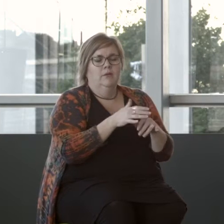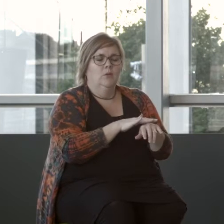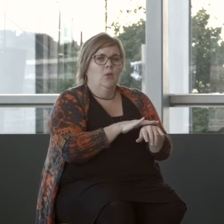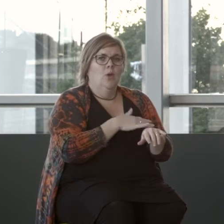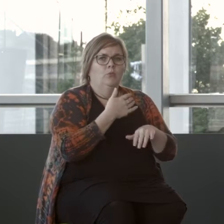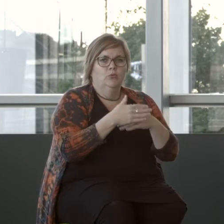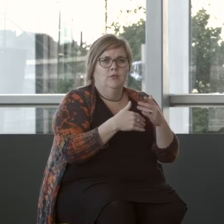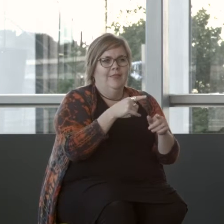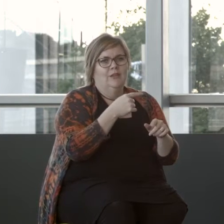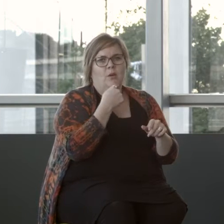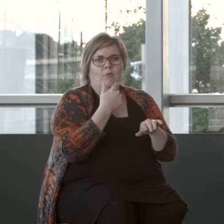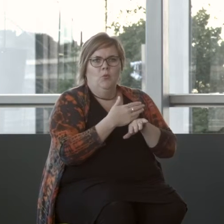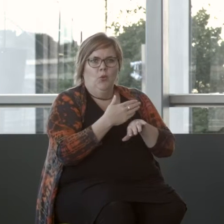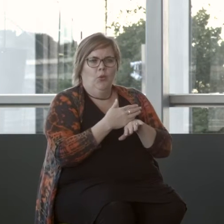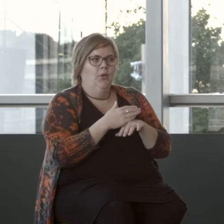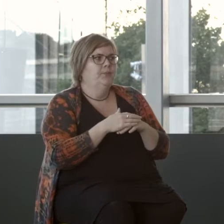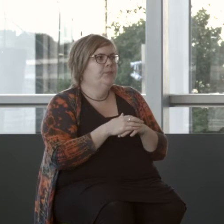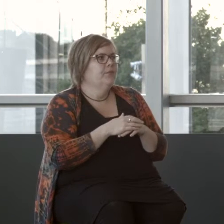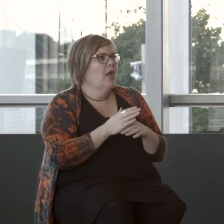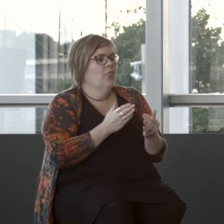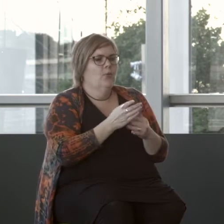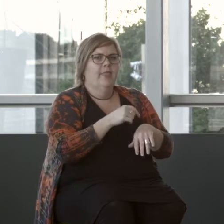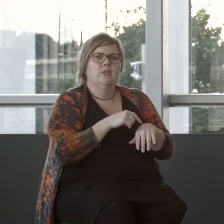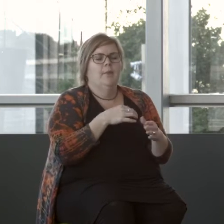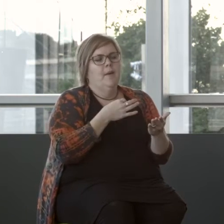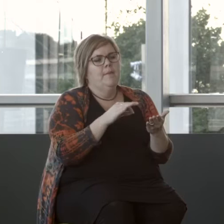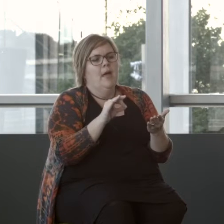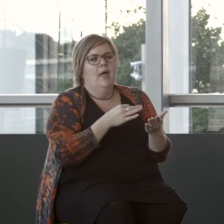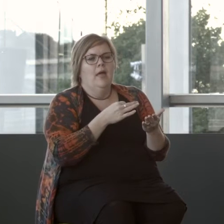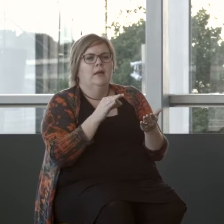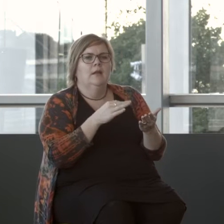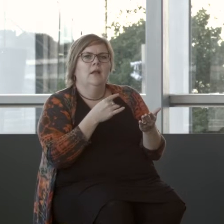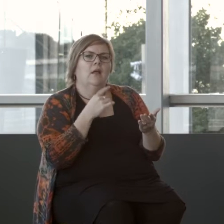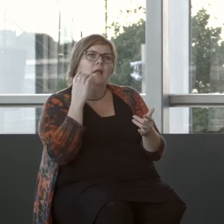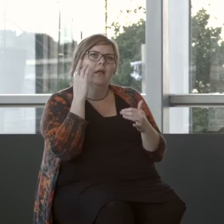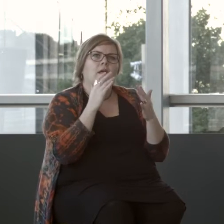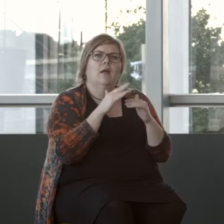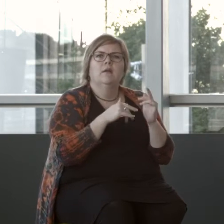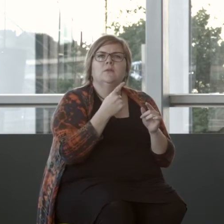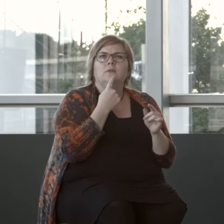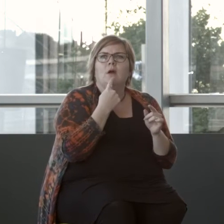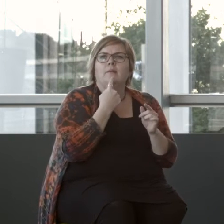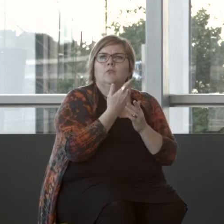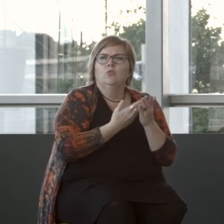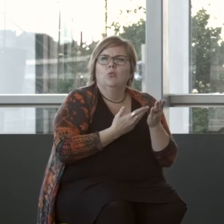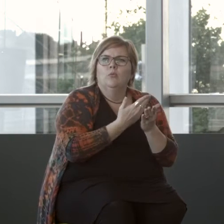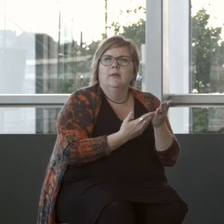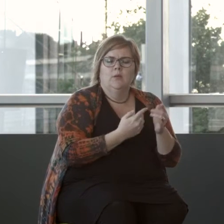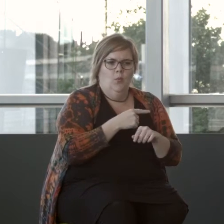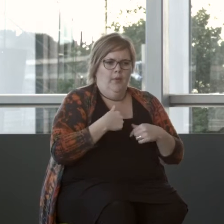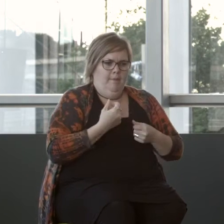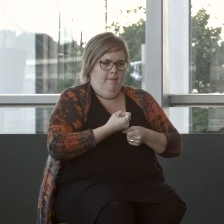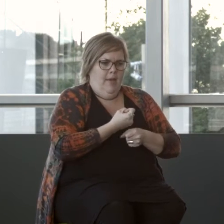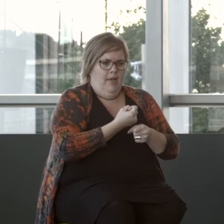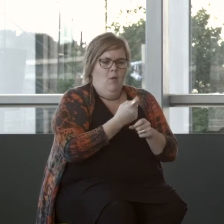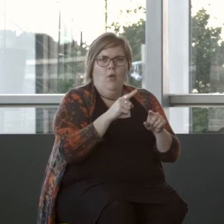work. And during that process, it gave me a lot of time to think about the types of stories that we were making and the types of